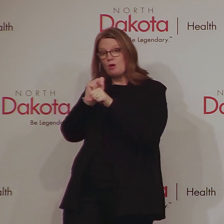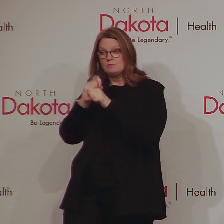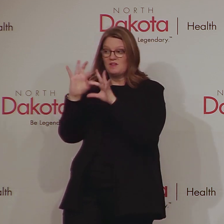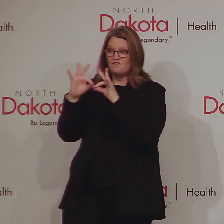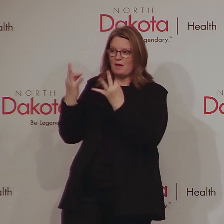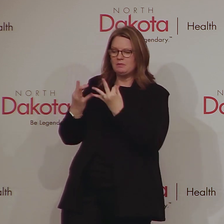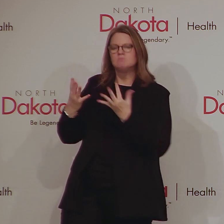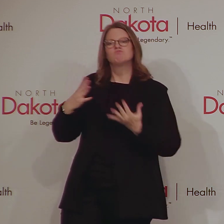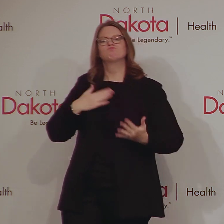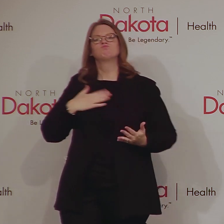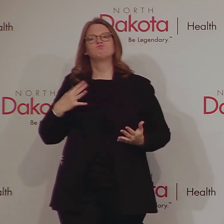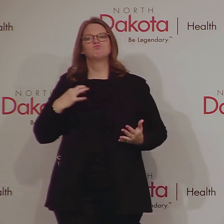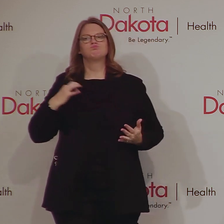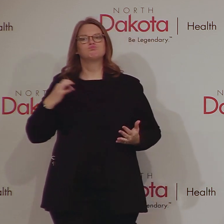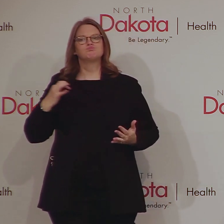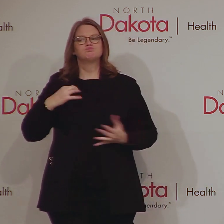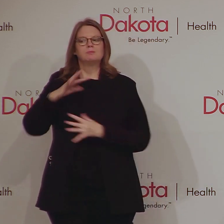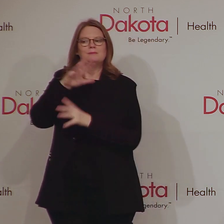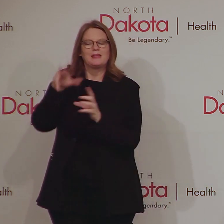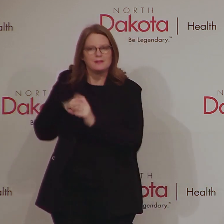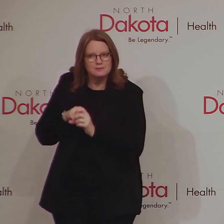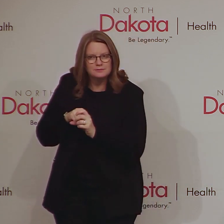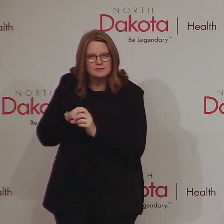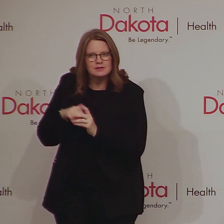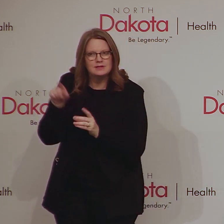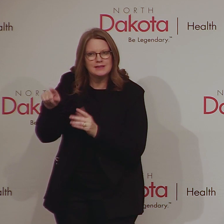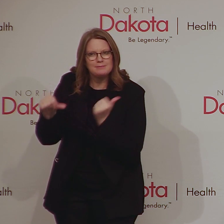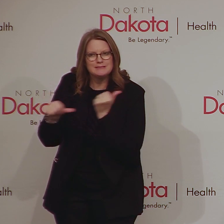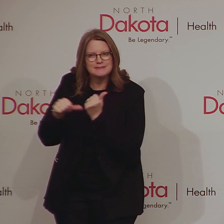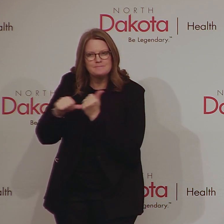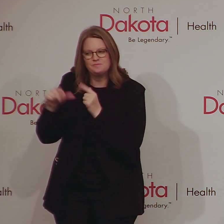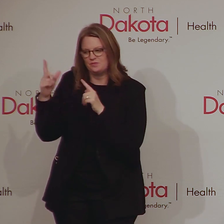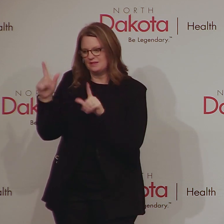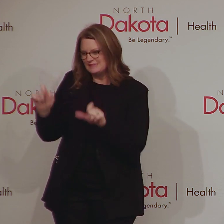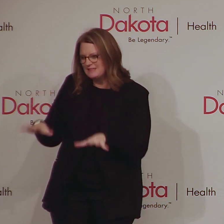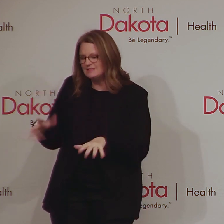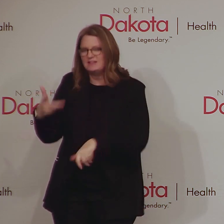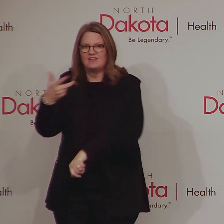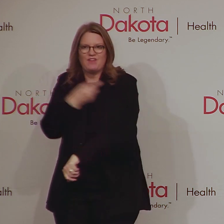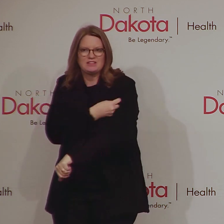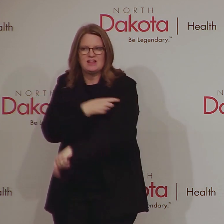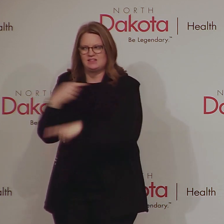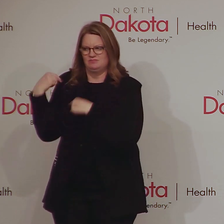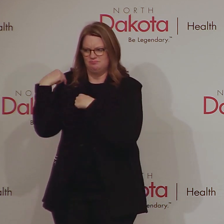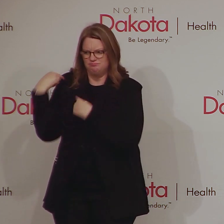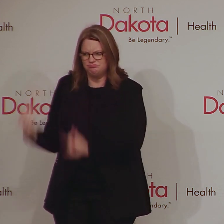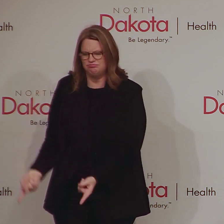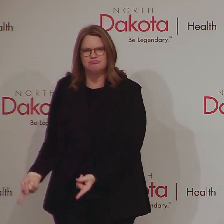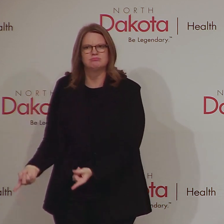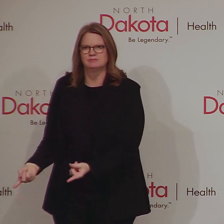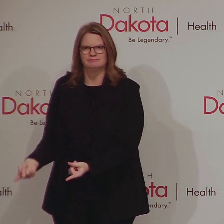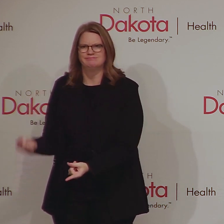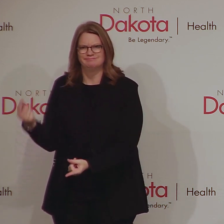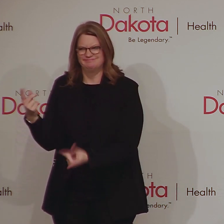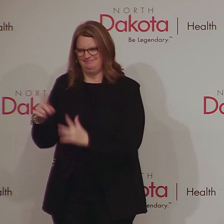are volunteering to be part of a force which has been assisting us with testing and vaccinations and all manner of other things to help us